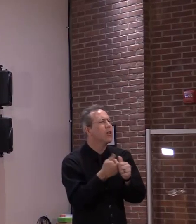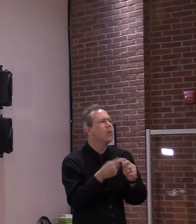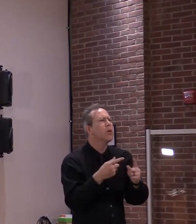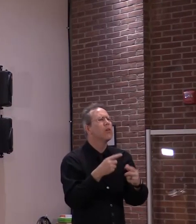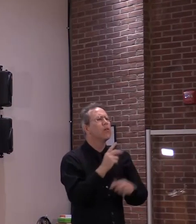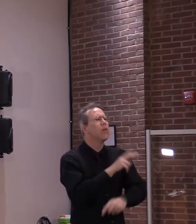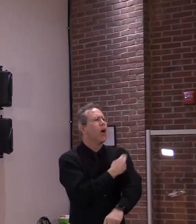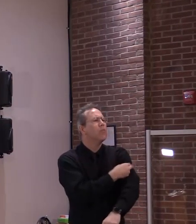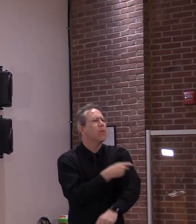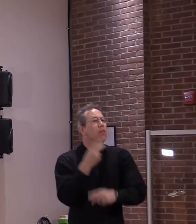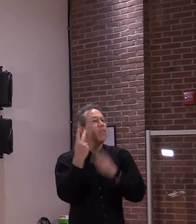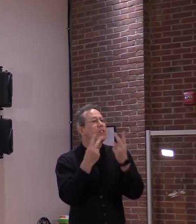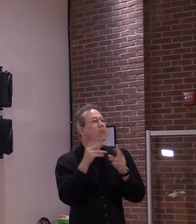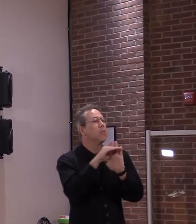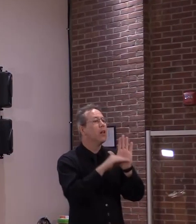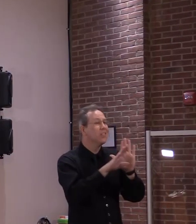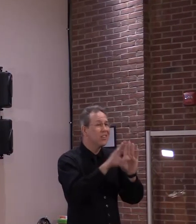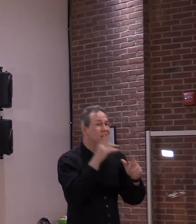visitation policy.